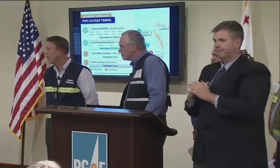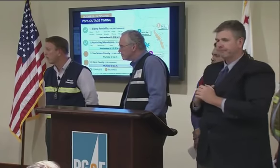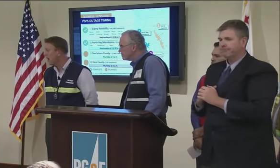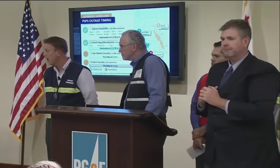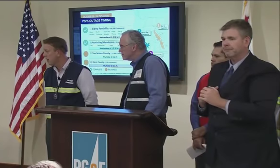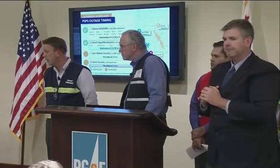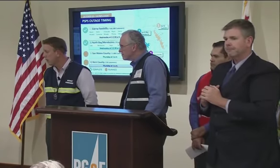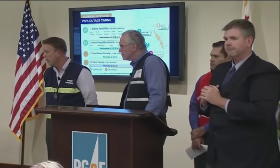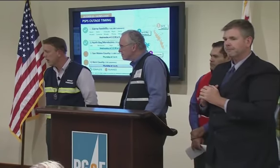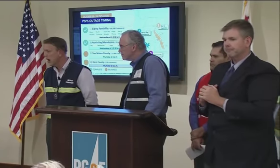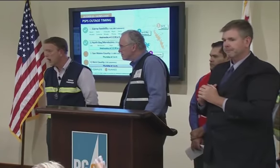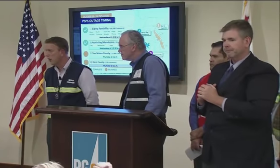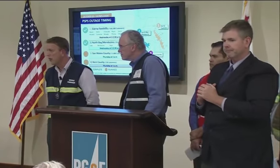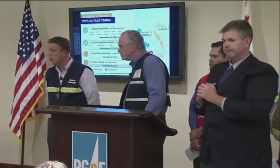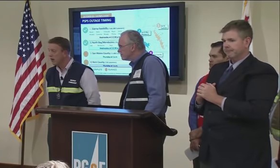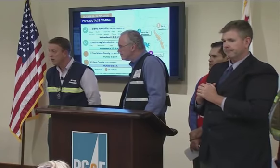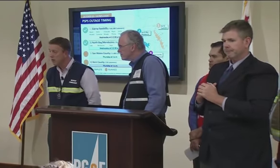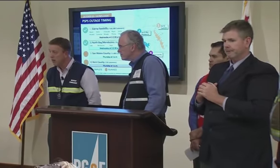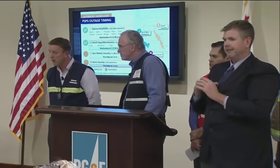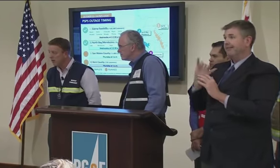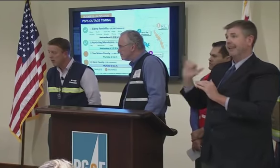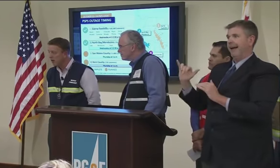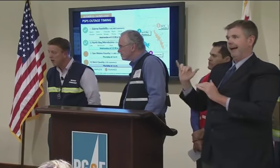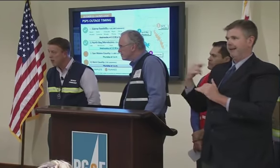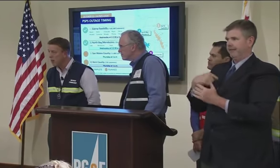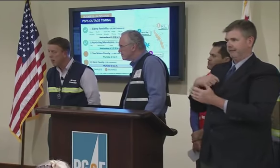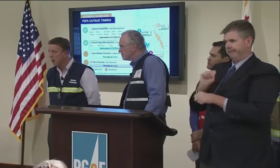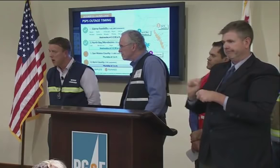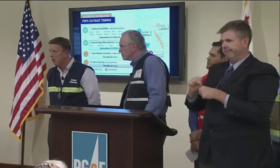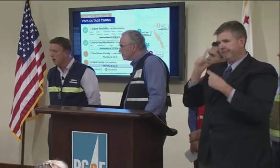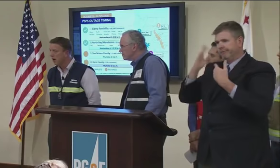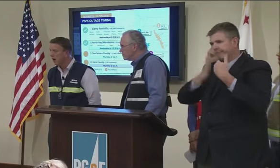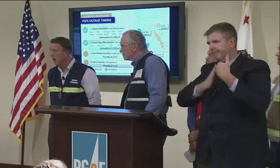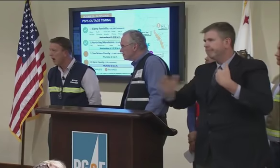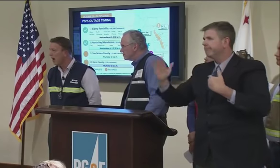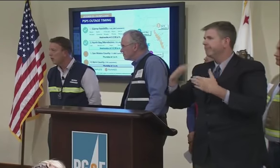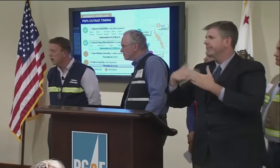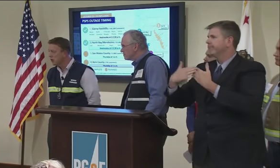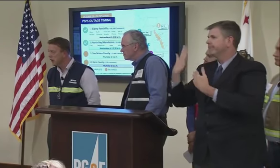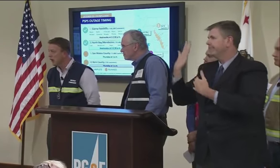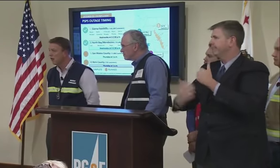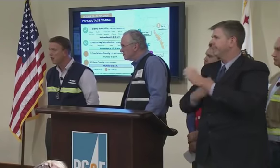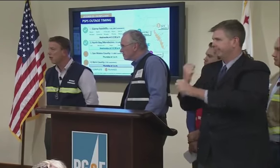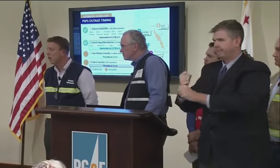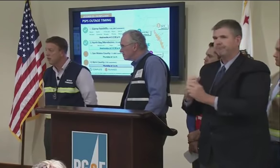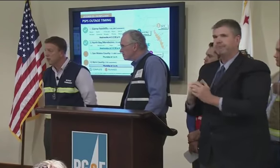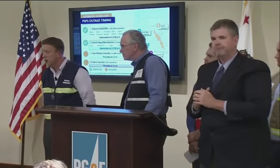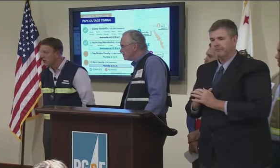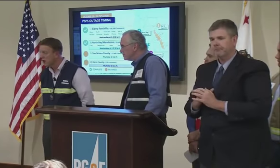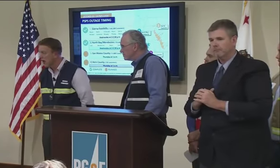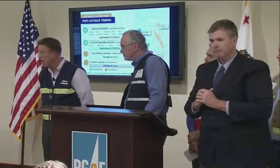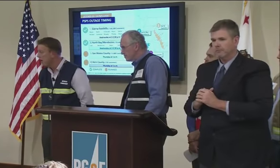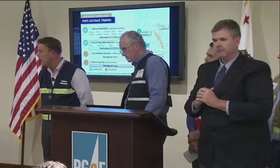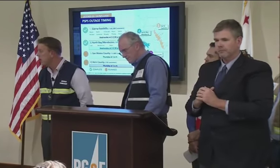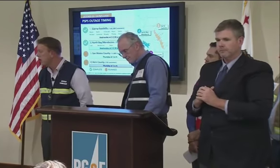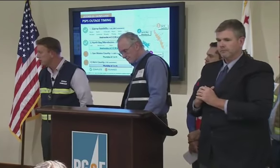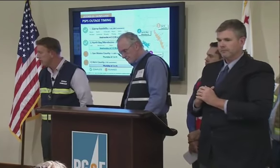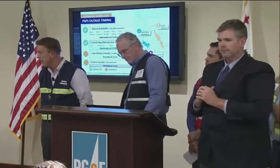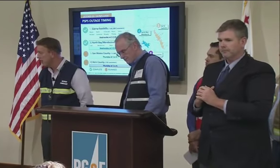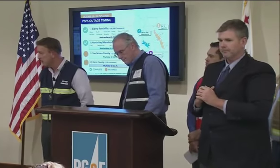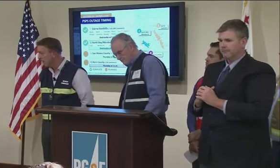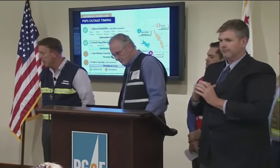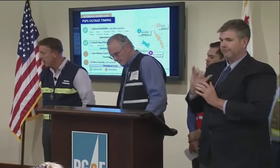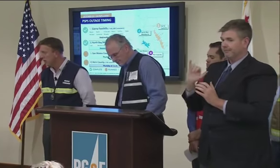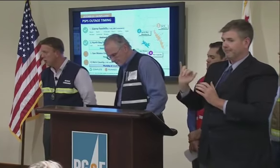the next 5 years. These PSPS events are bringing an opportunity to us to do this in real time on an